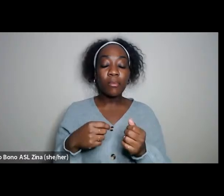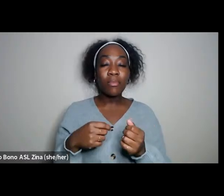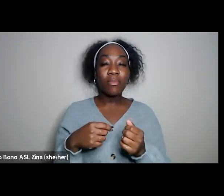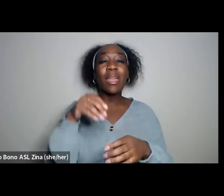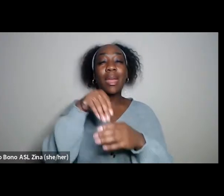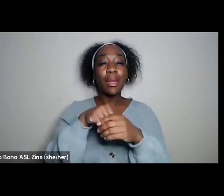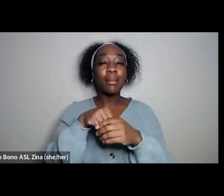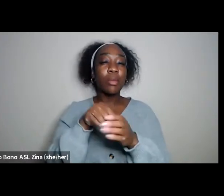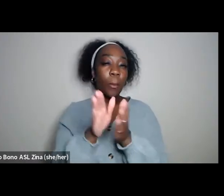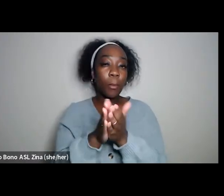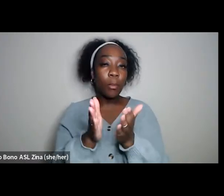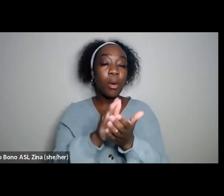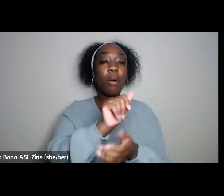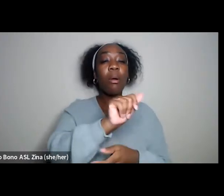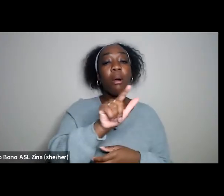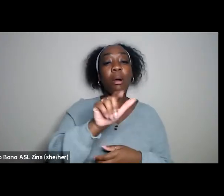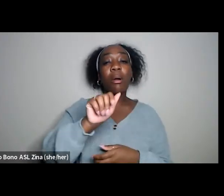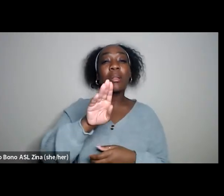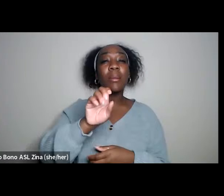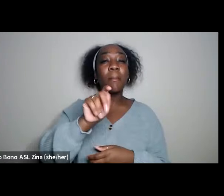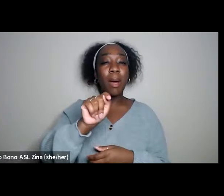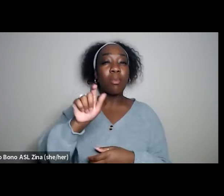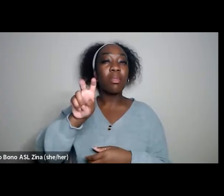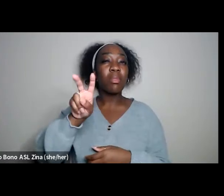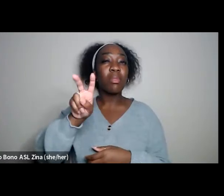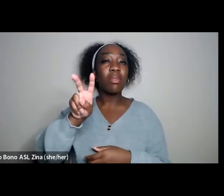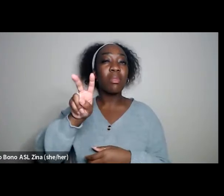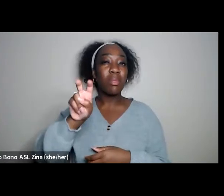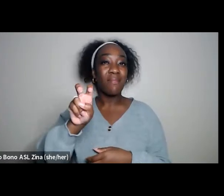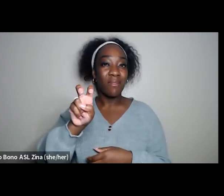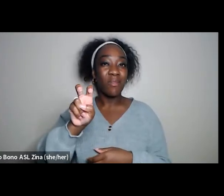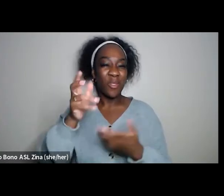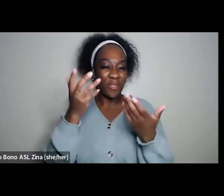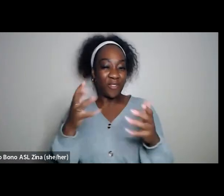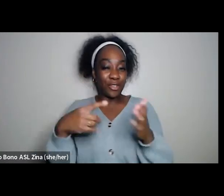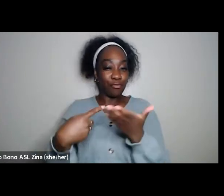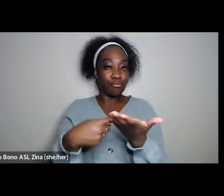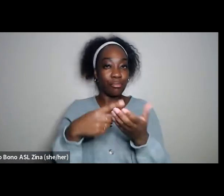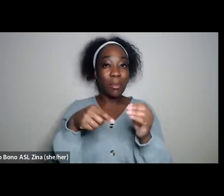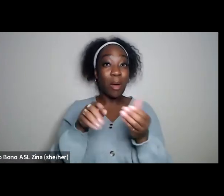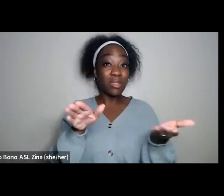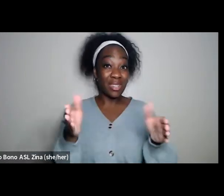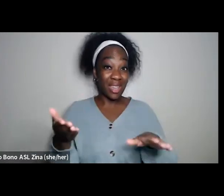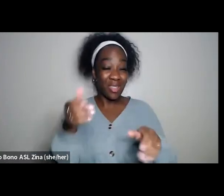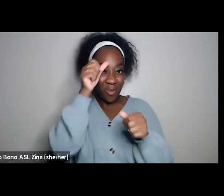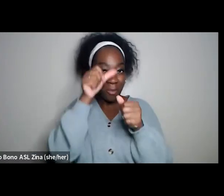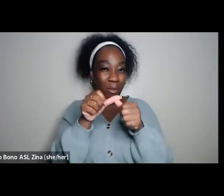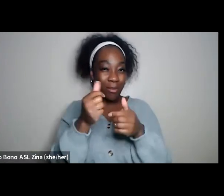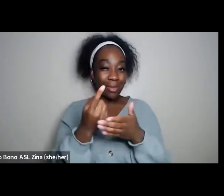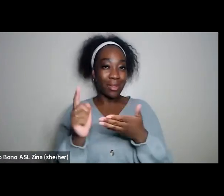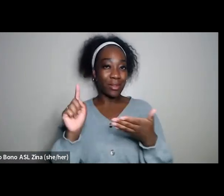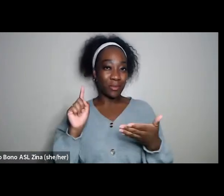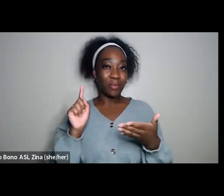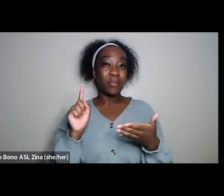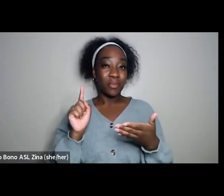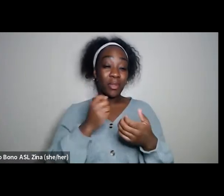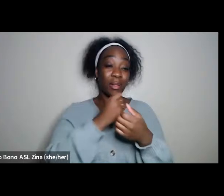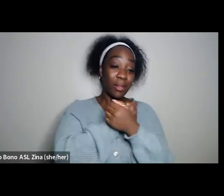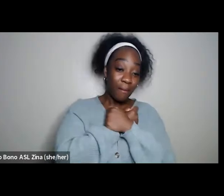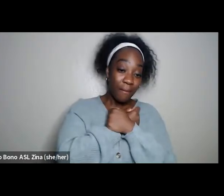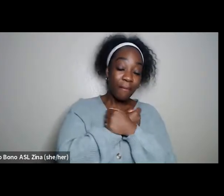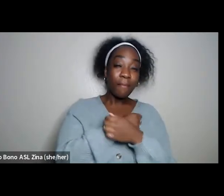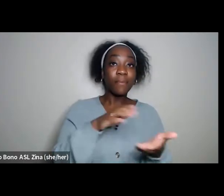about death. That was our last class. We talked about death and love and death and